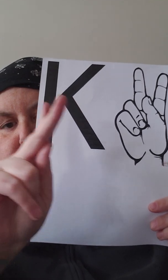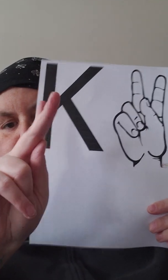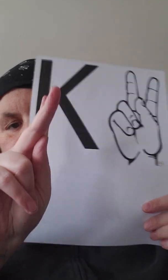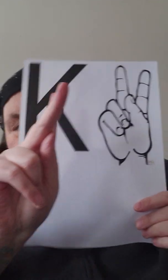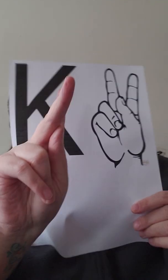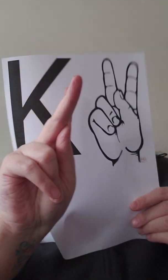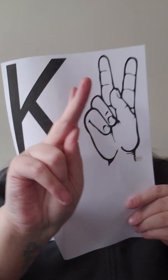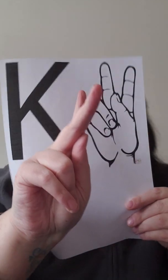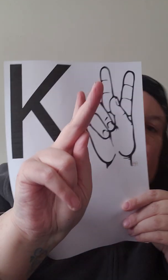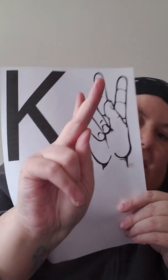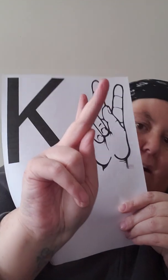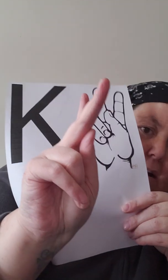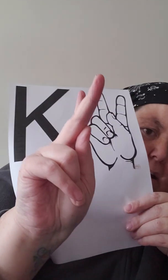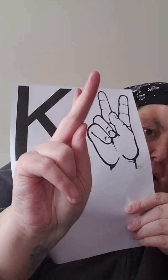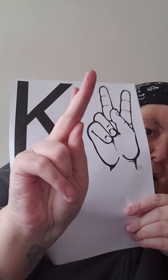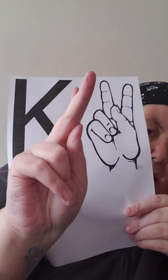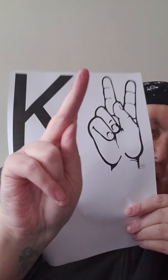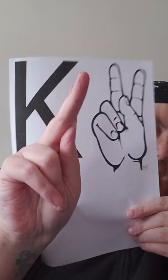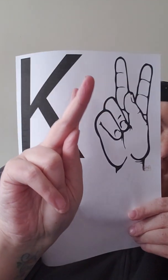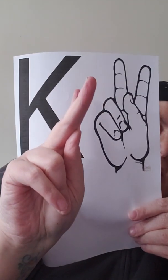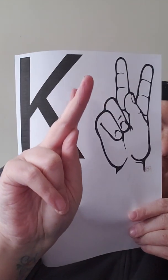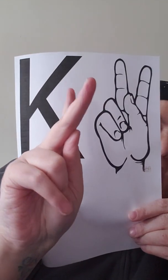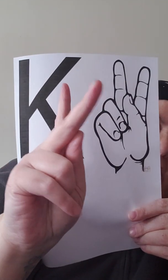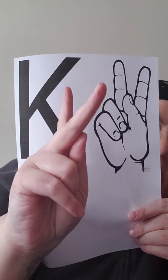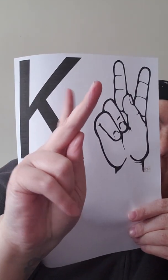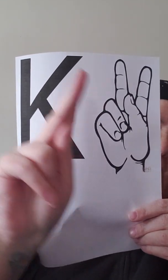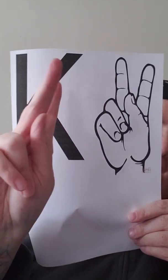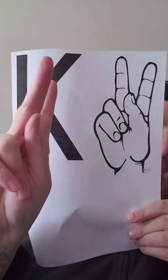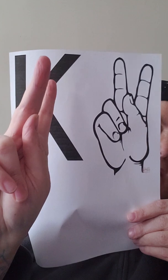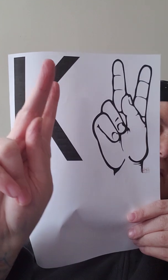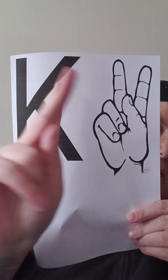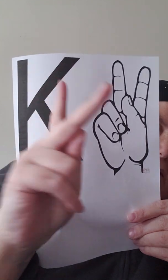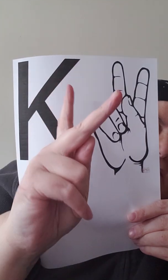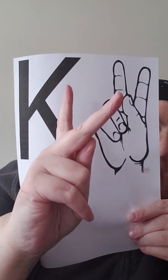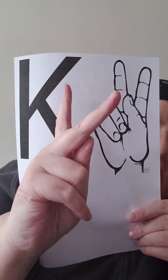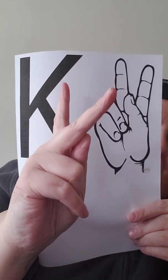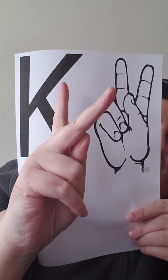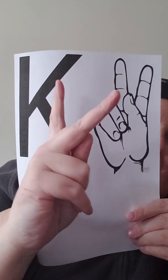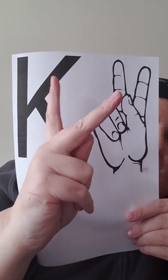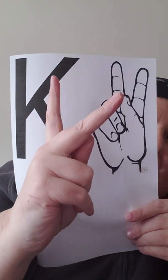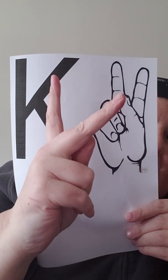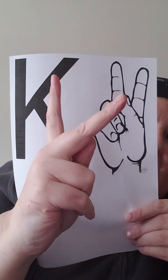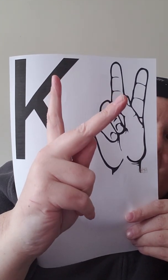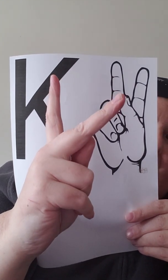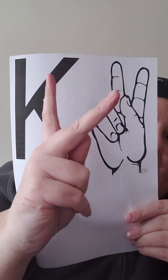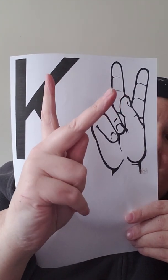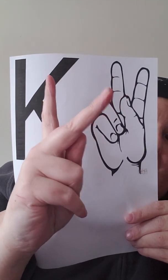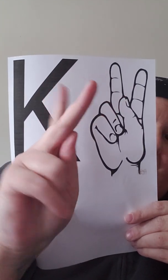thumb together, and that is how you do a K. I guess, there you go, your